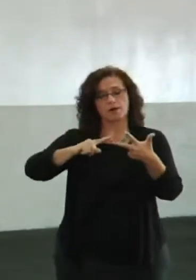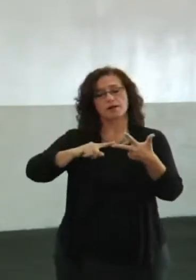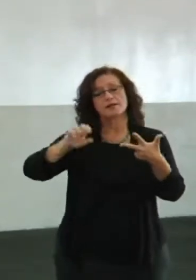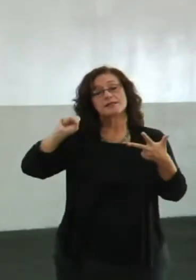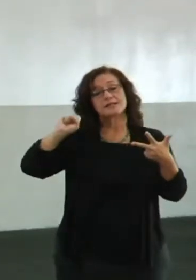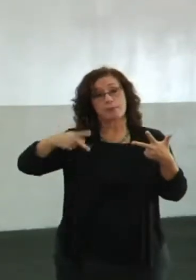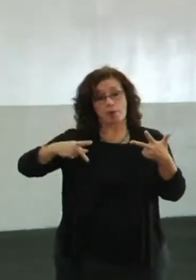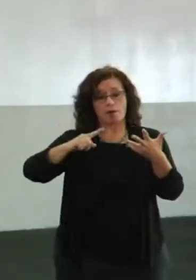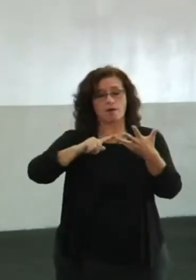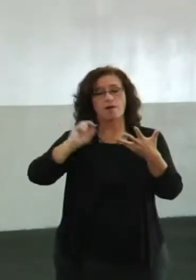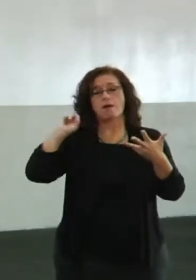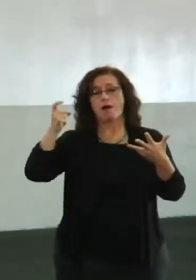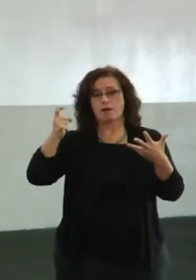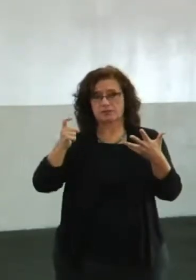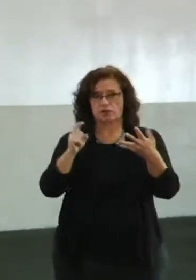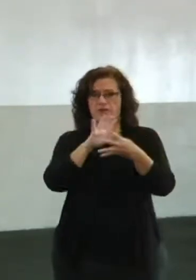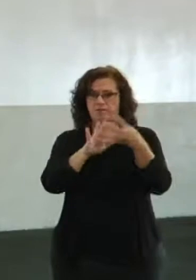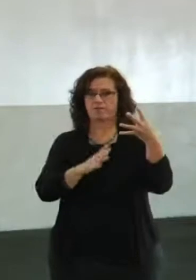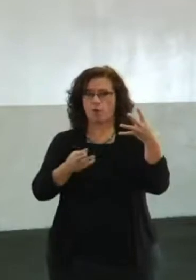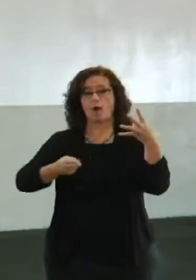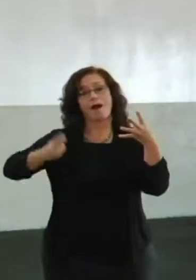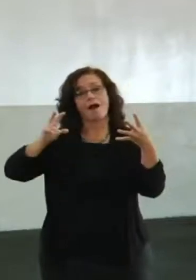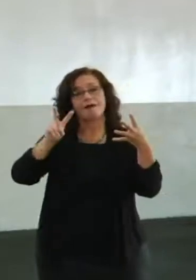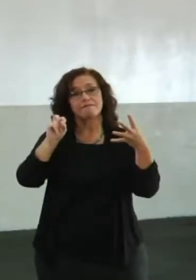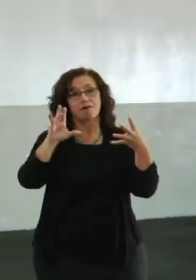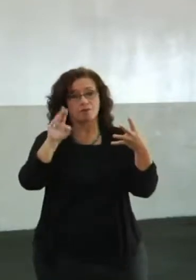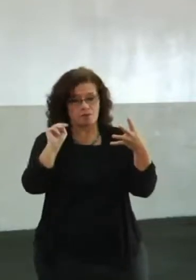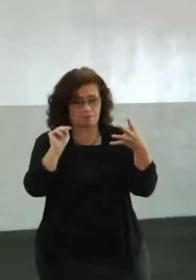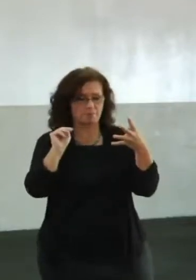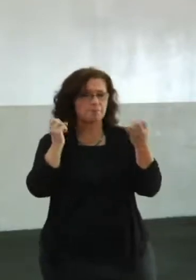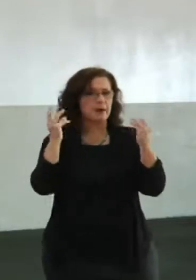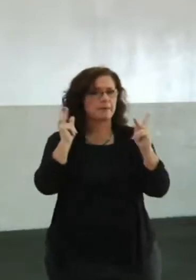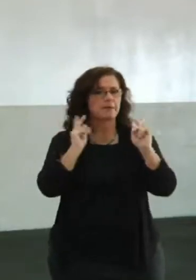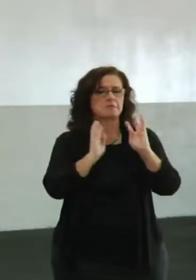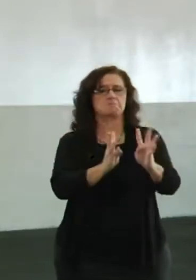Oxnard. And on top of that, we have 9 other locations